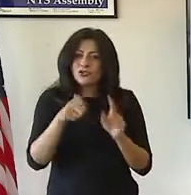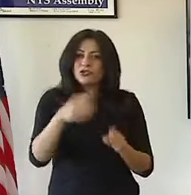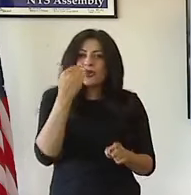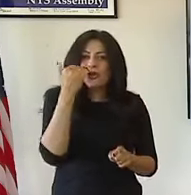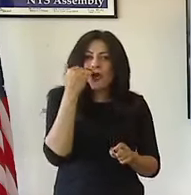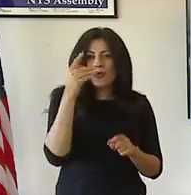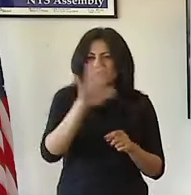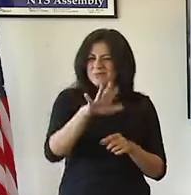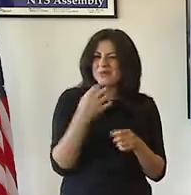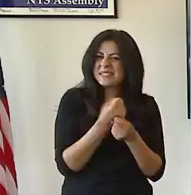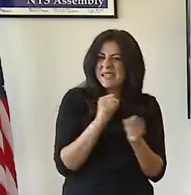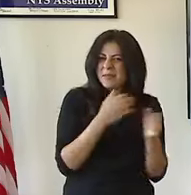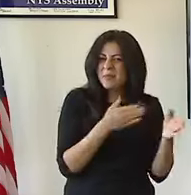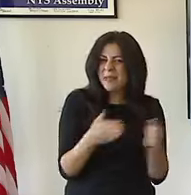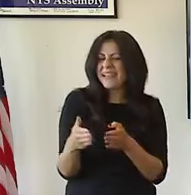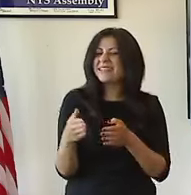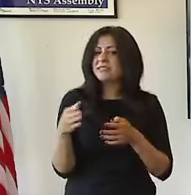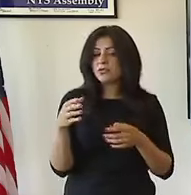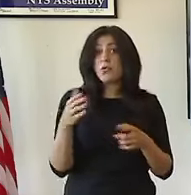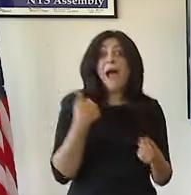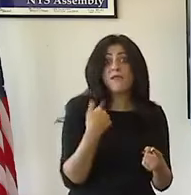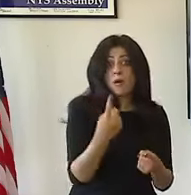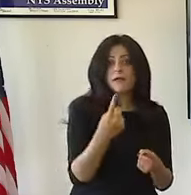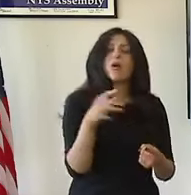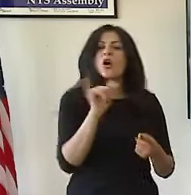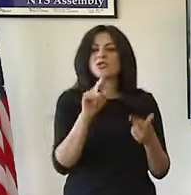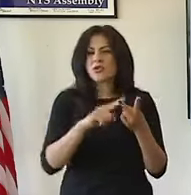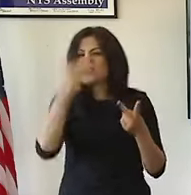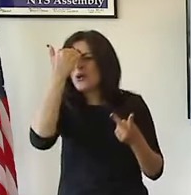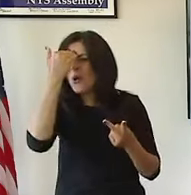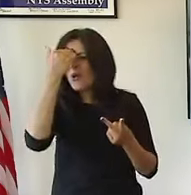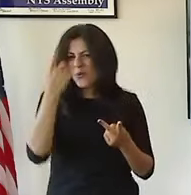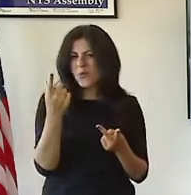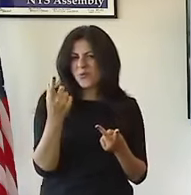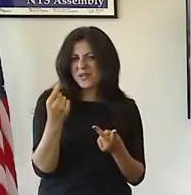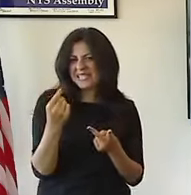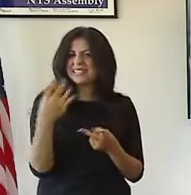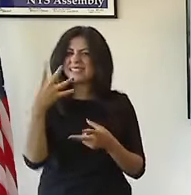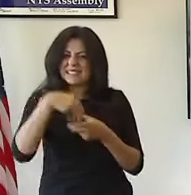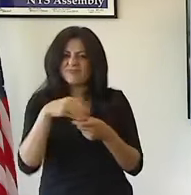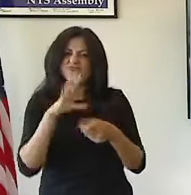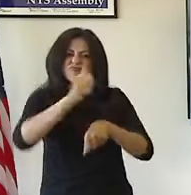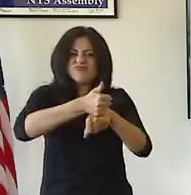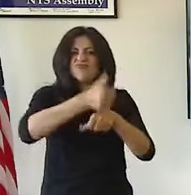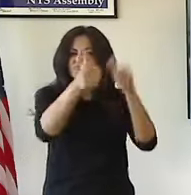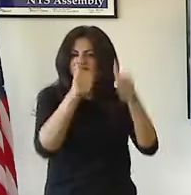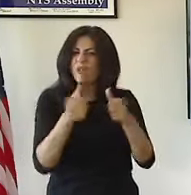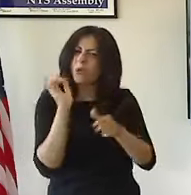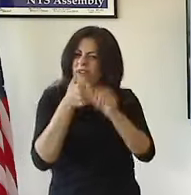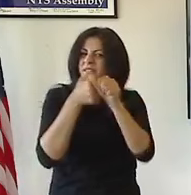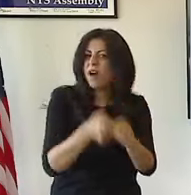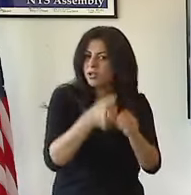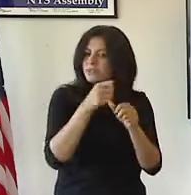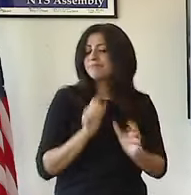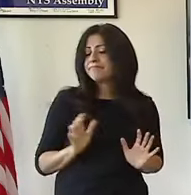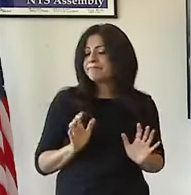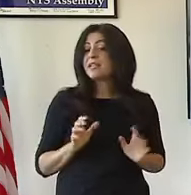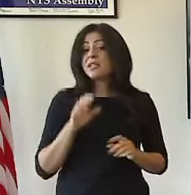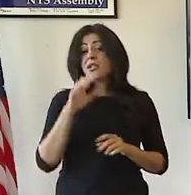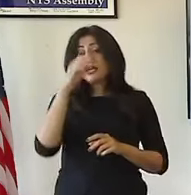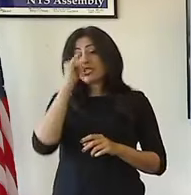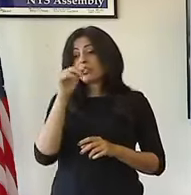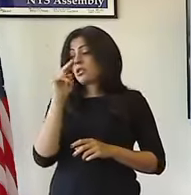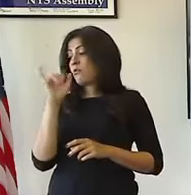your safety plan needs, you know that you need to have one and that you do have one, and that you're going to honor it. So